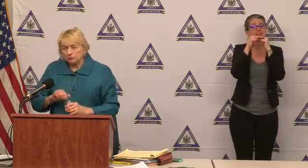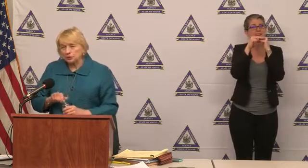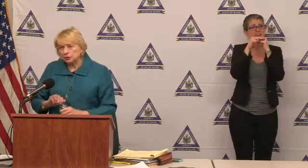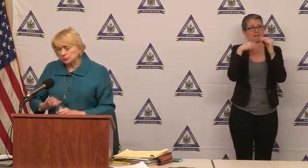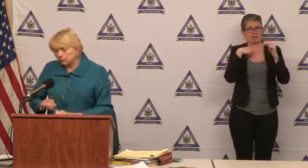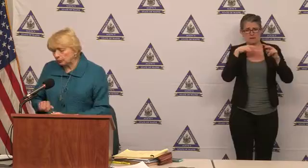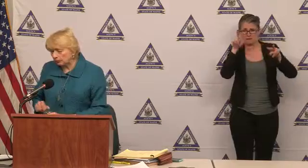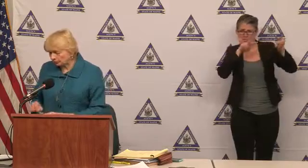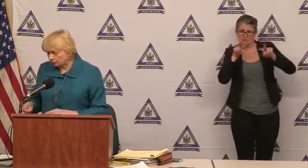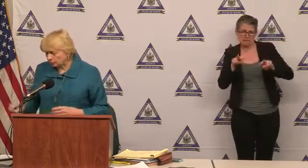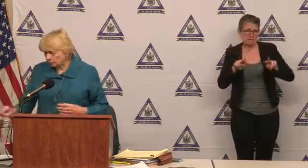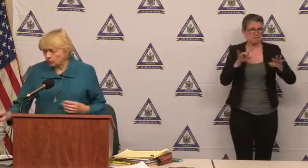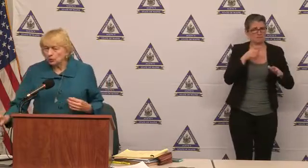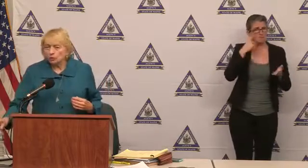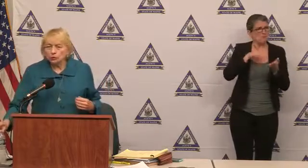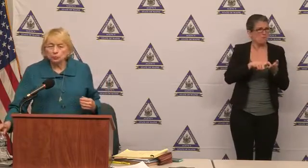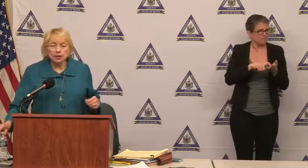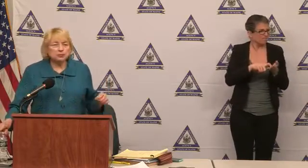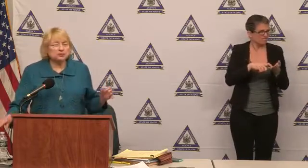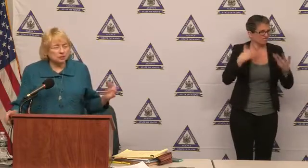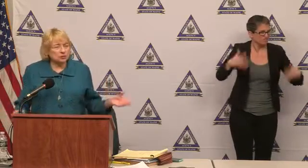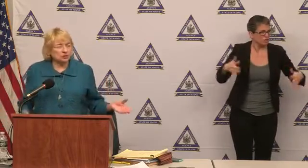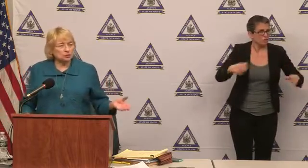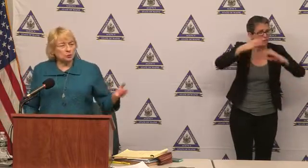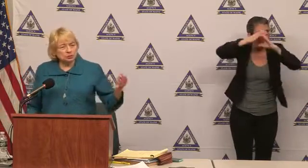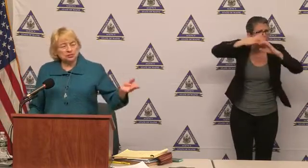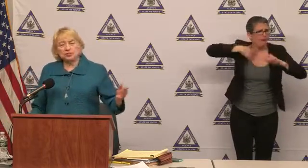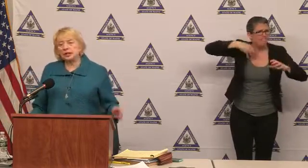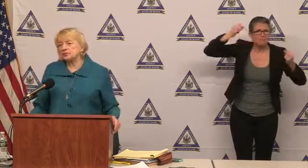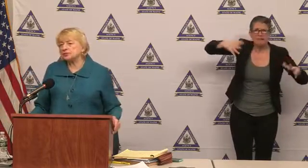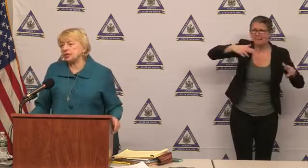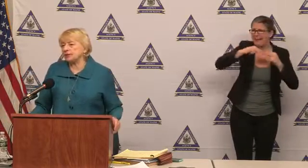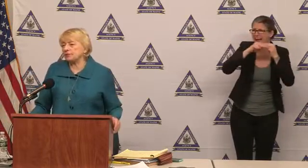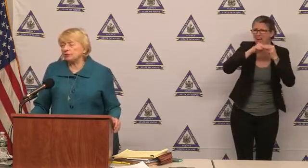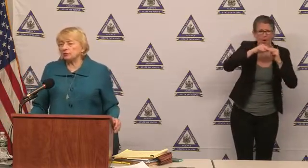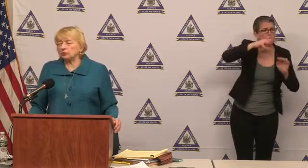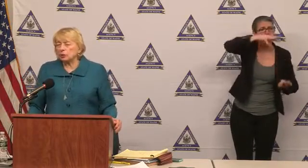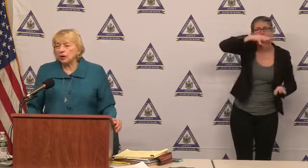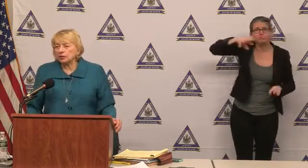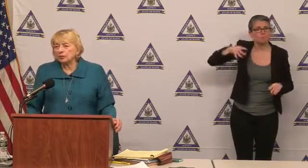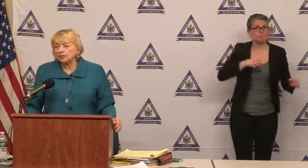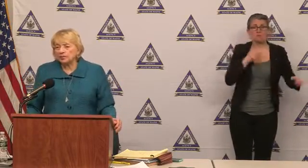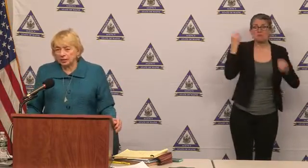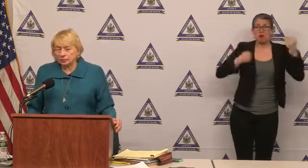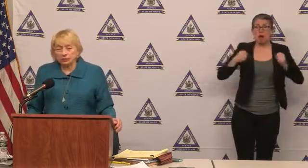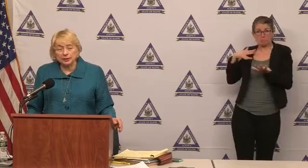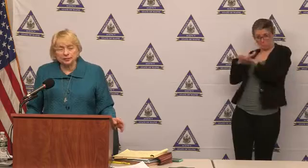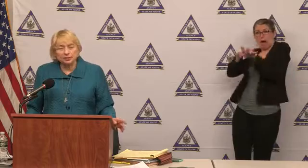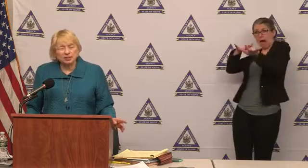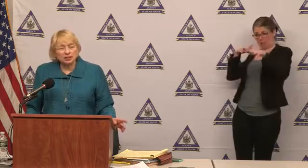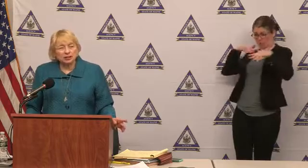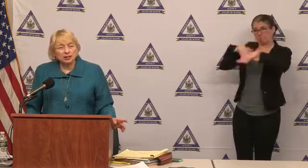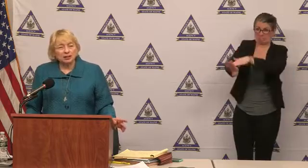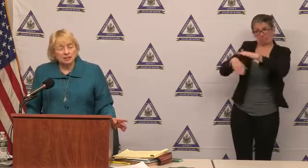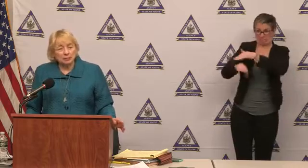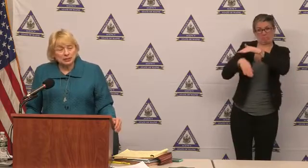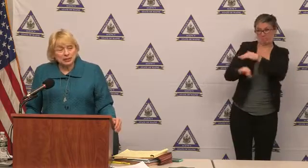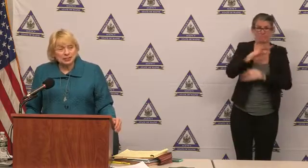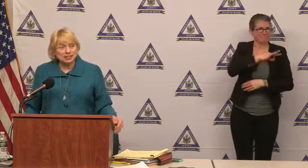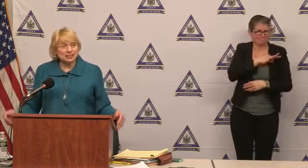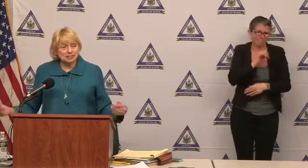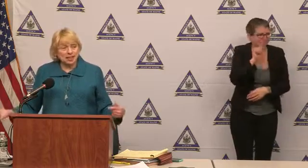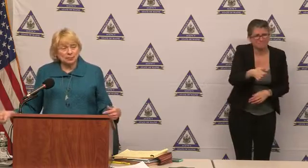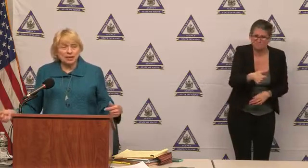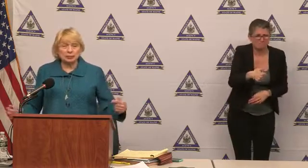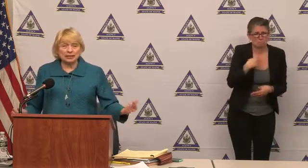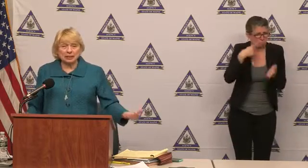But for those people who may be subject to orders in other states that require them to stay in place, and if they believe they